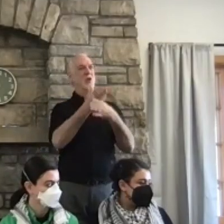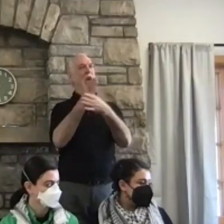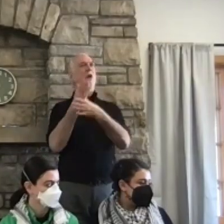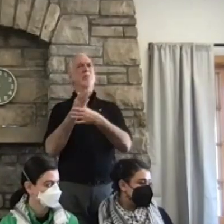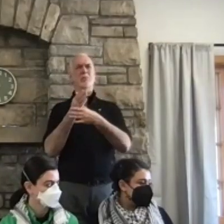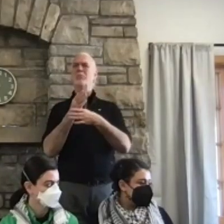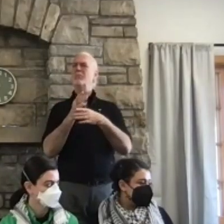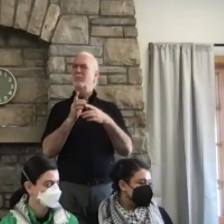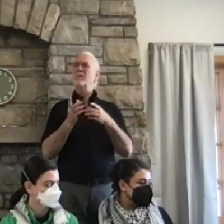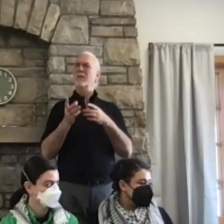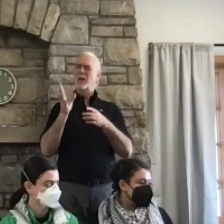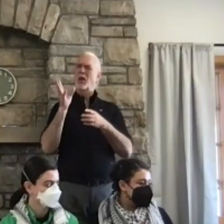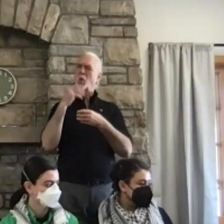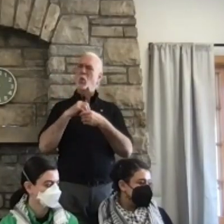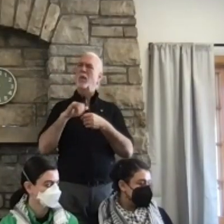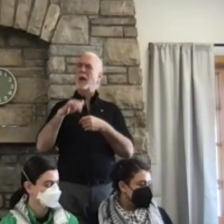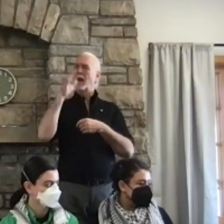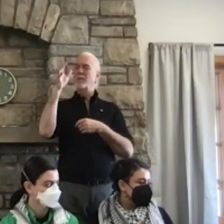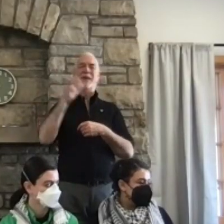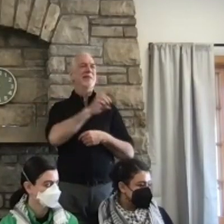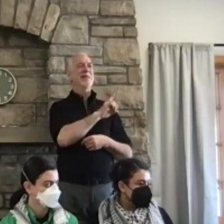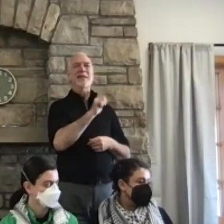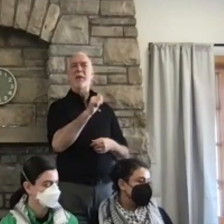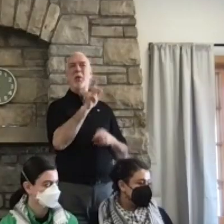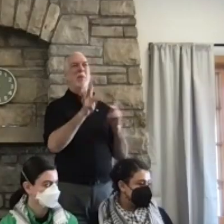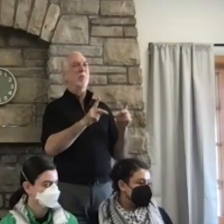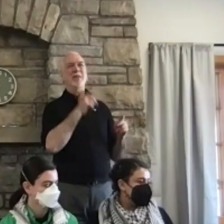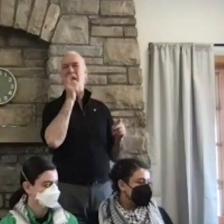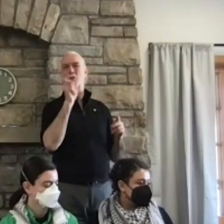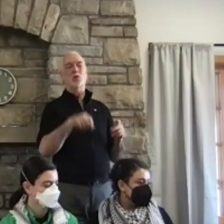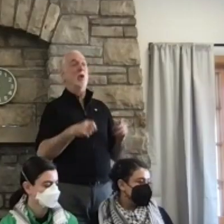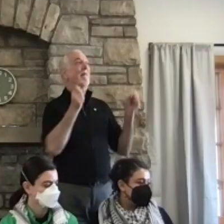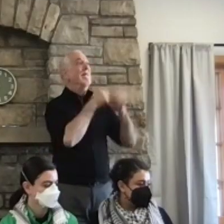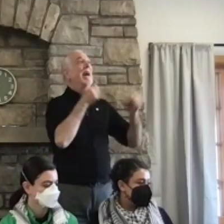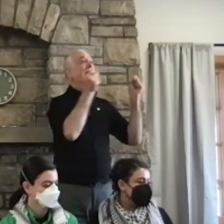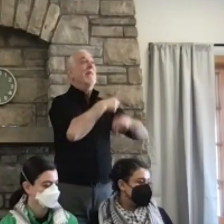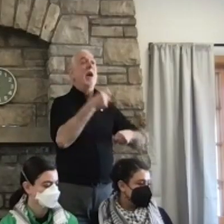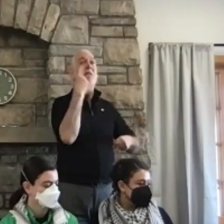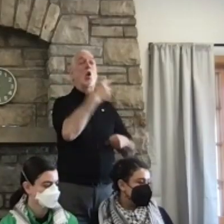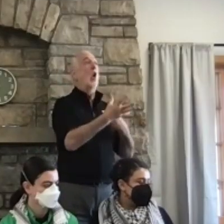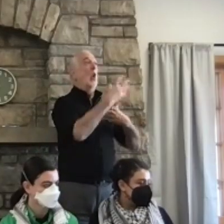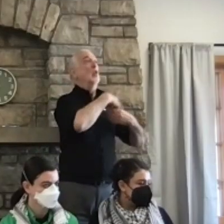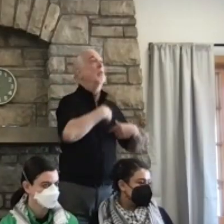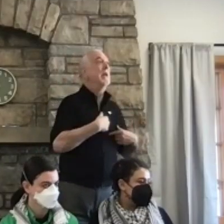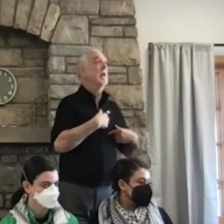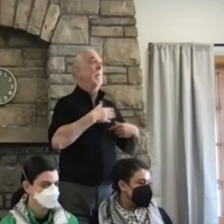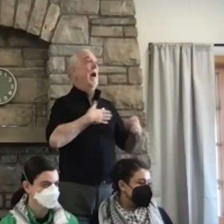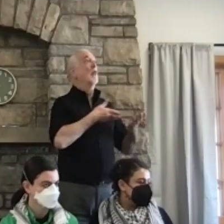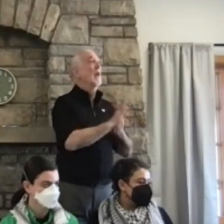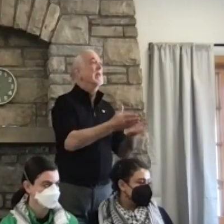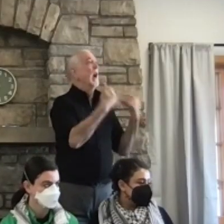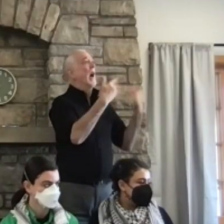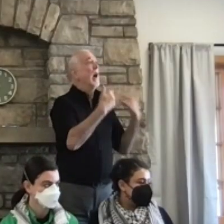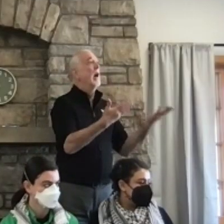And disabled people should not have to fight for basic inclusion or their rights or to have